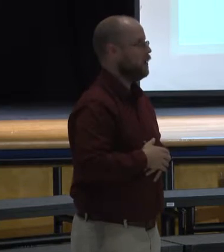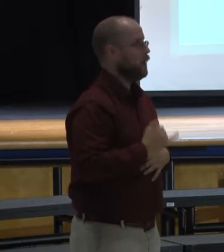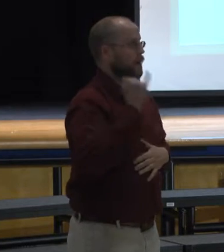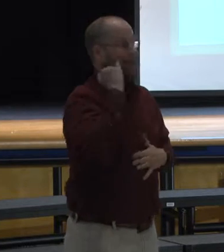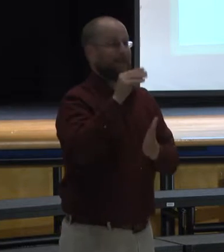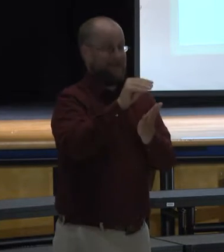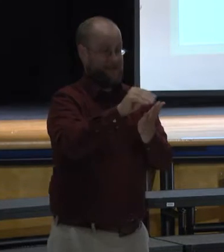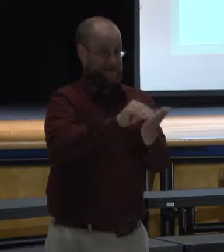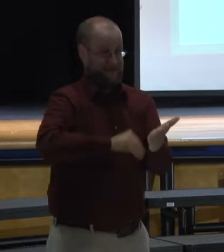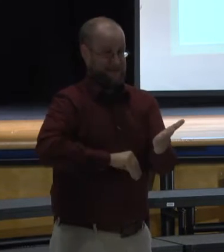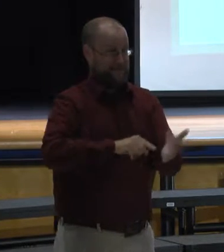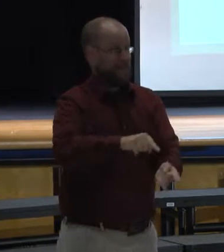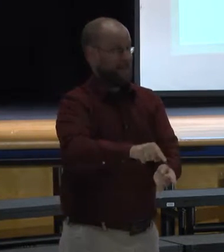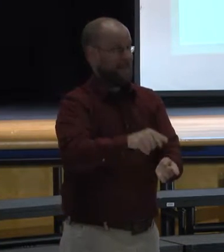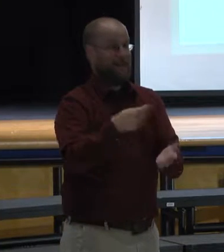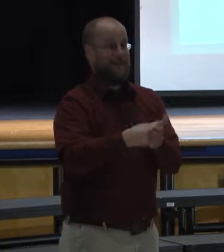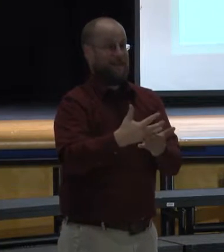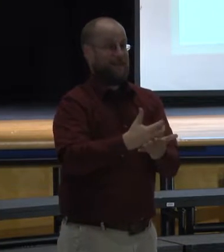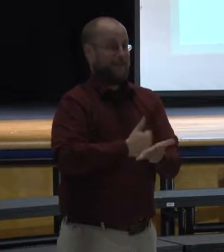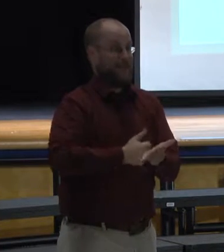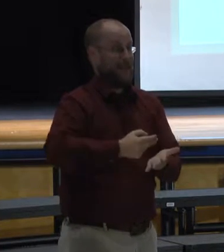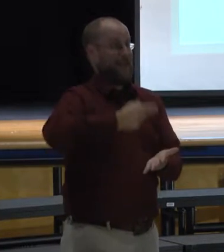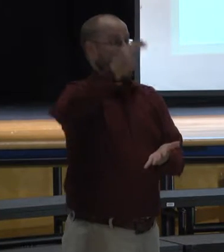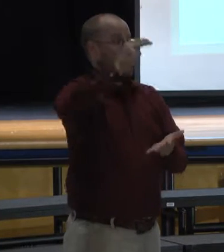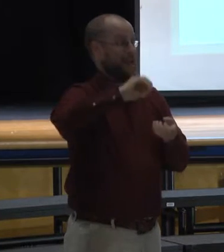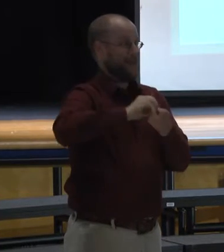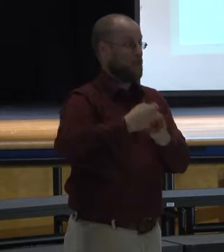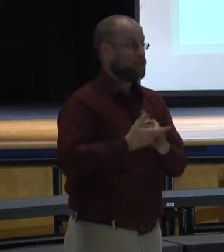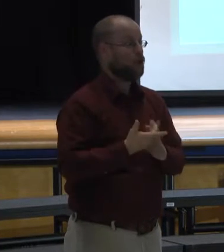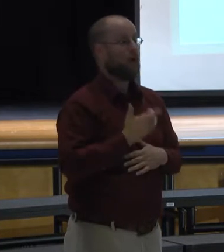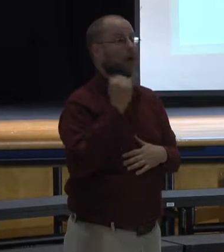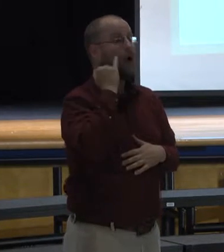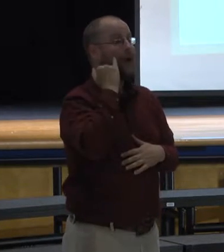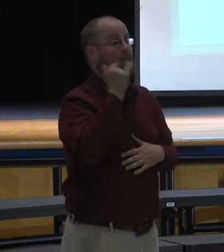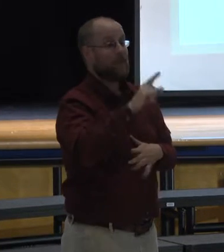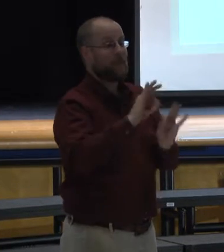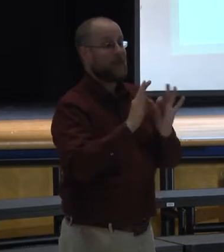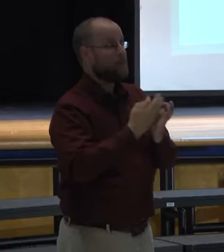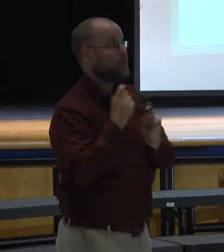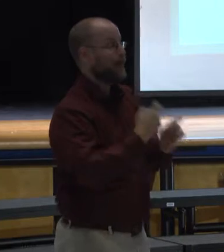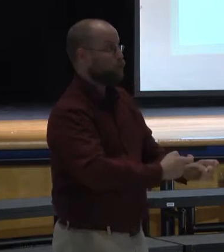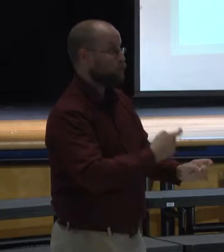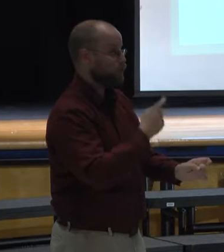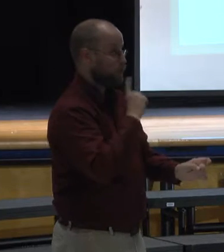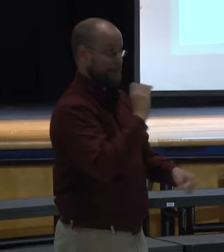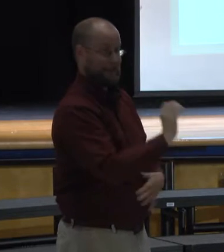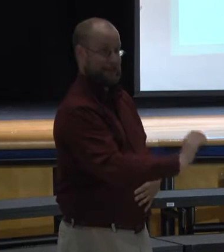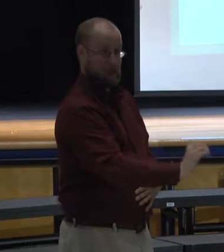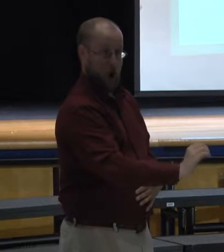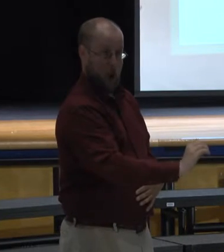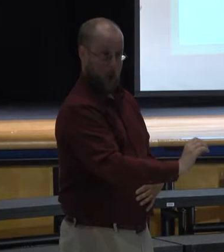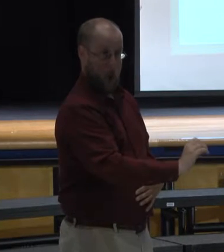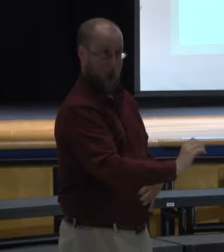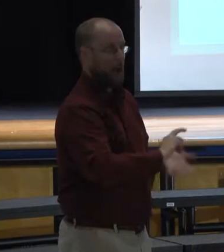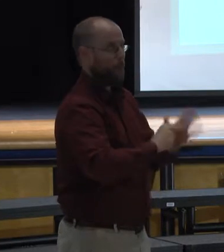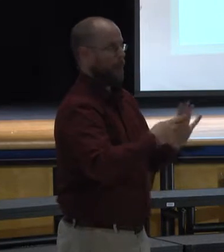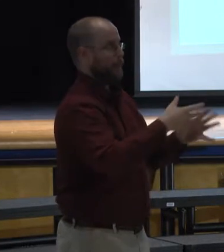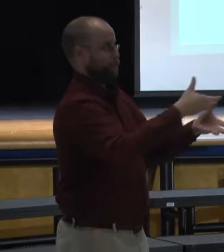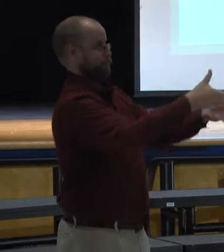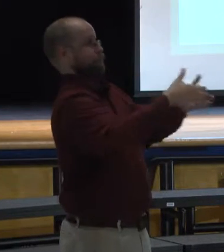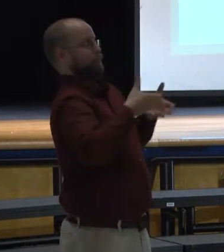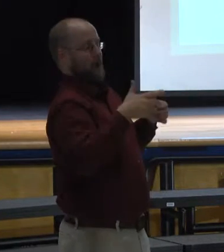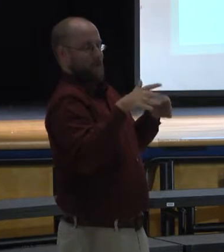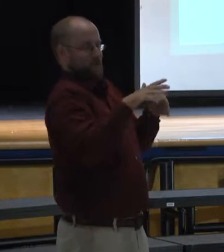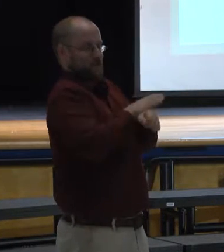and the government indicates that your expected family contribution is 0, you could qualify for the full Pell Grant amount, which this